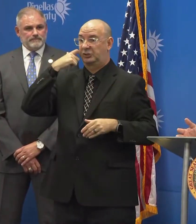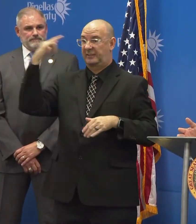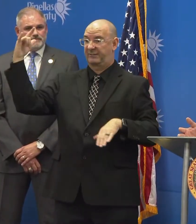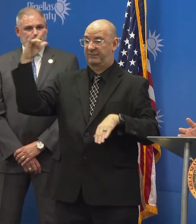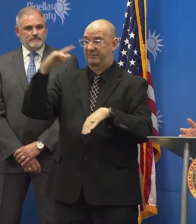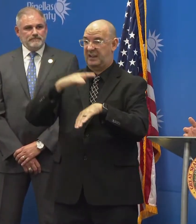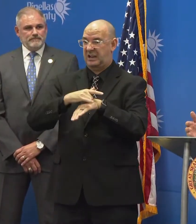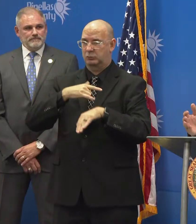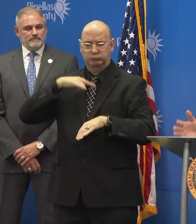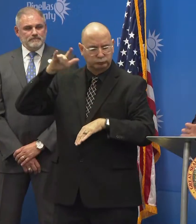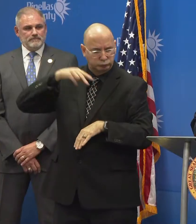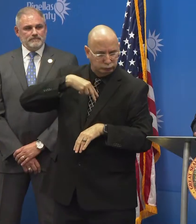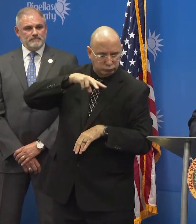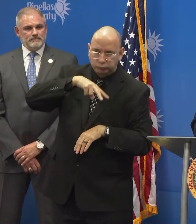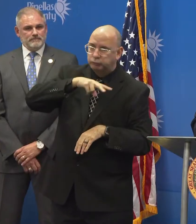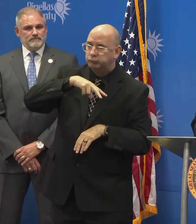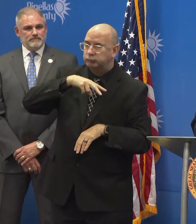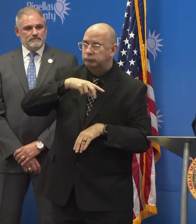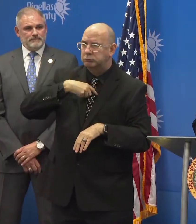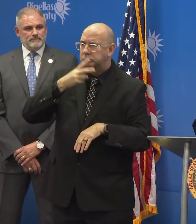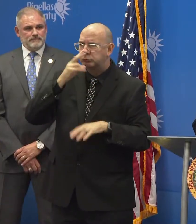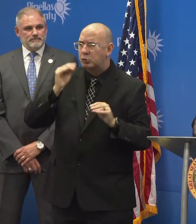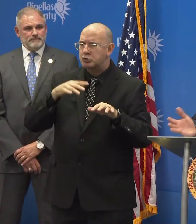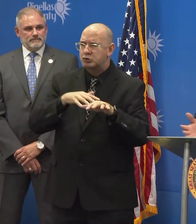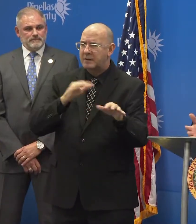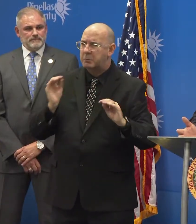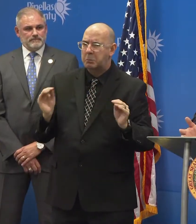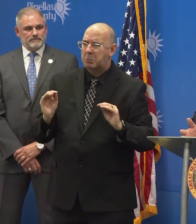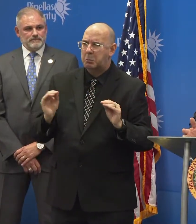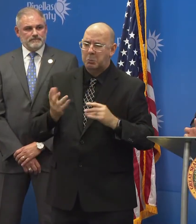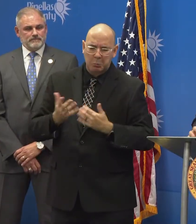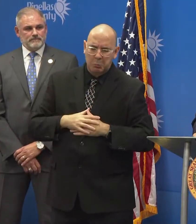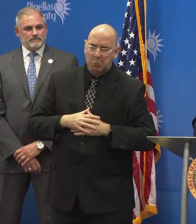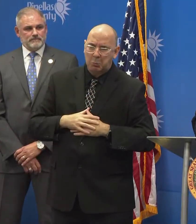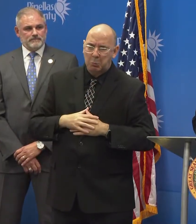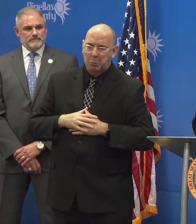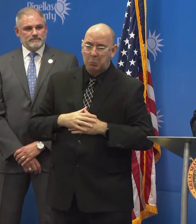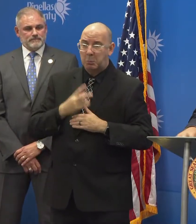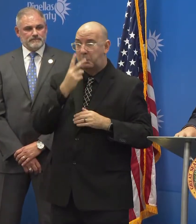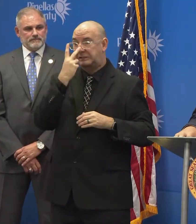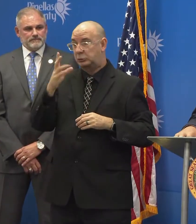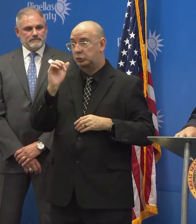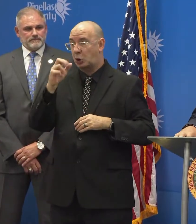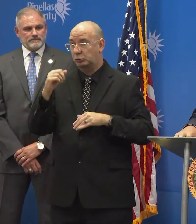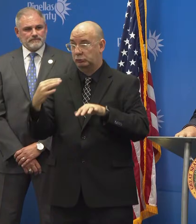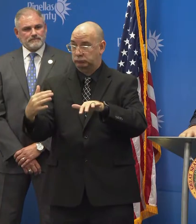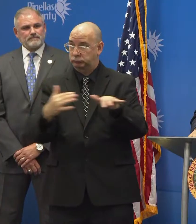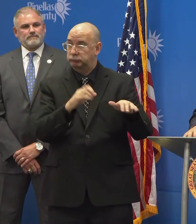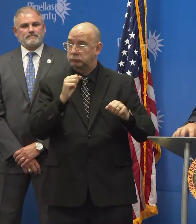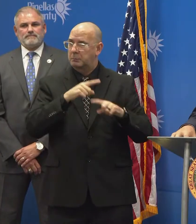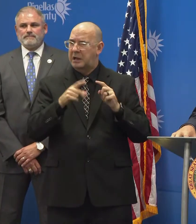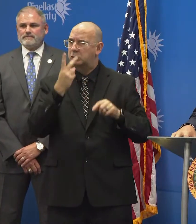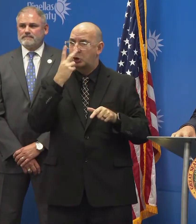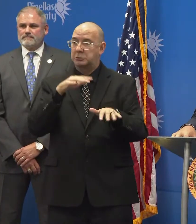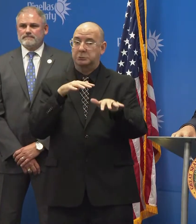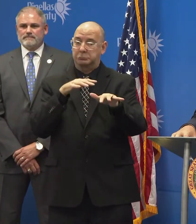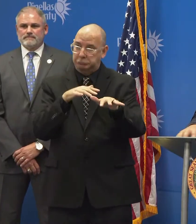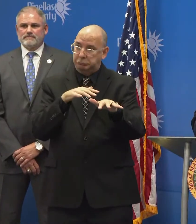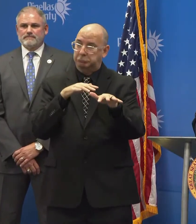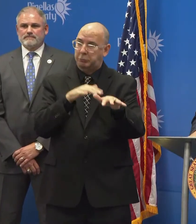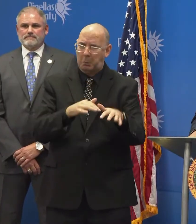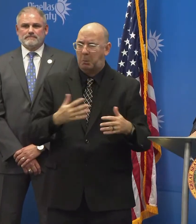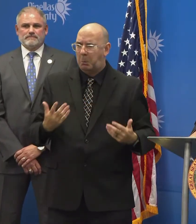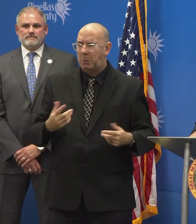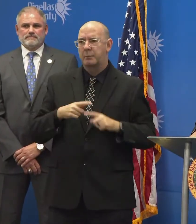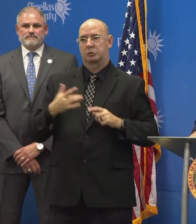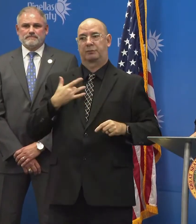people rushing to get on the roads necessarily. I saw cars out there. You're going to obviously see more tonight, most likely,